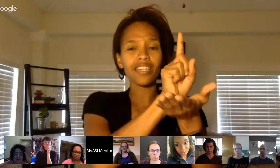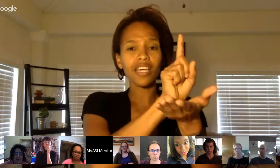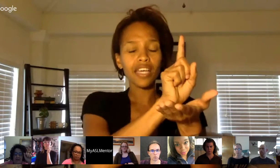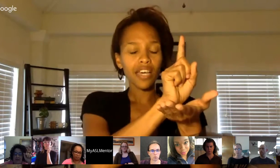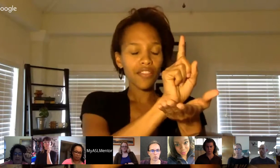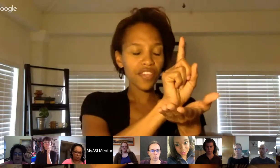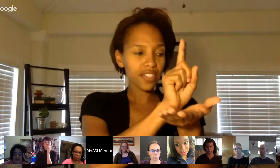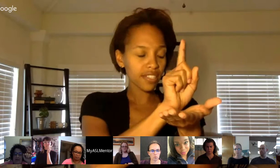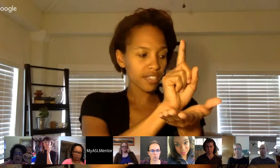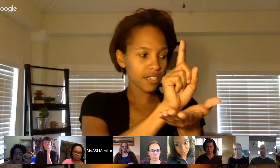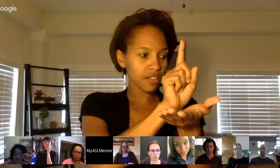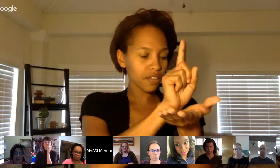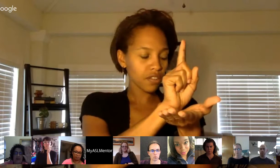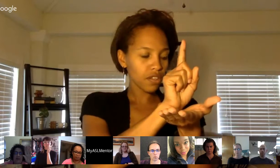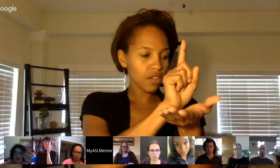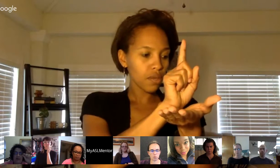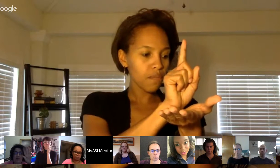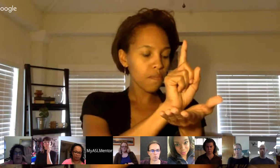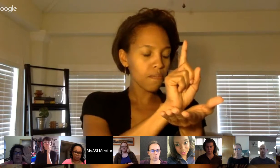me, this